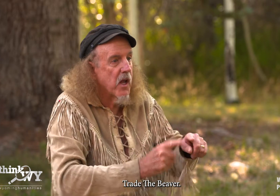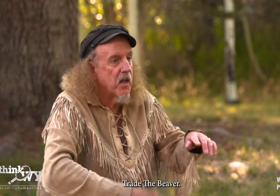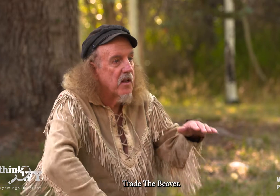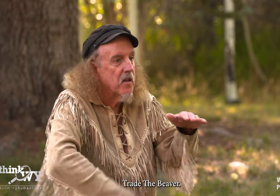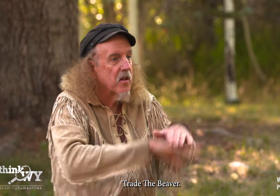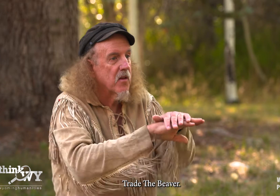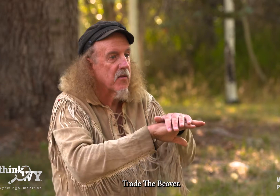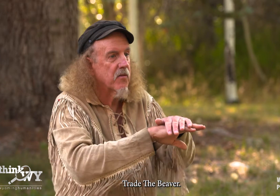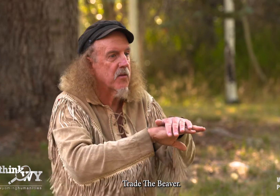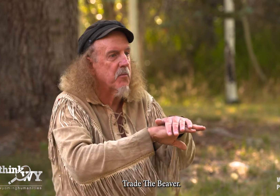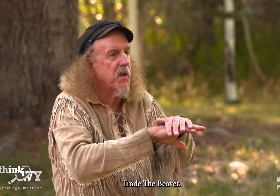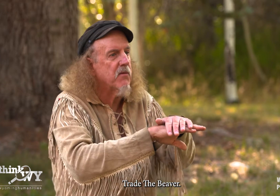Trade for the beaver.